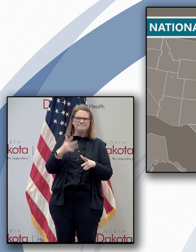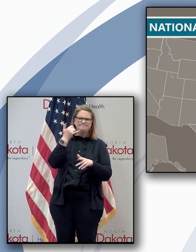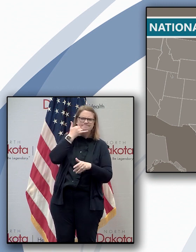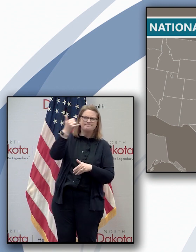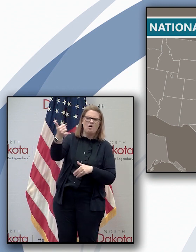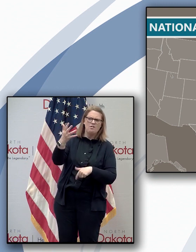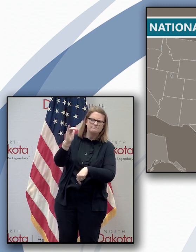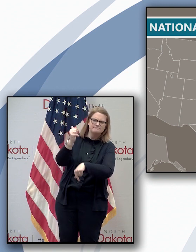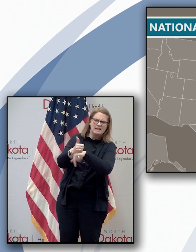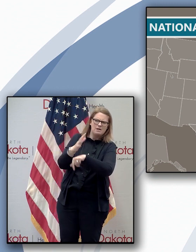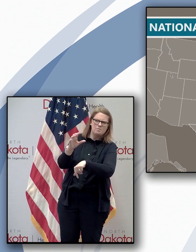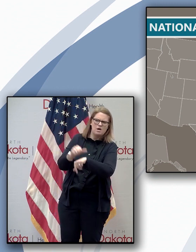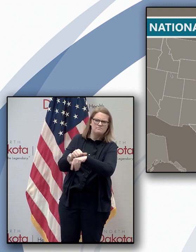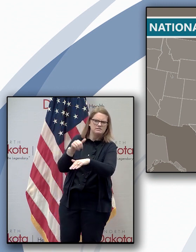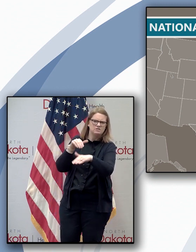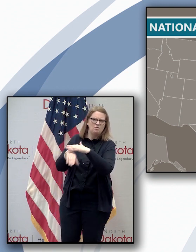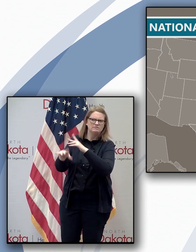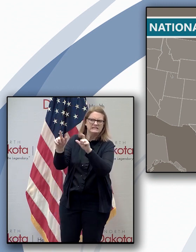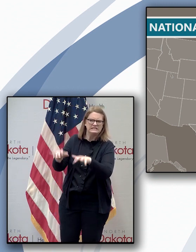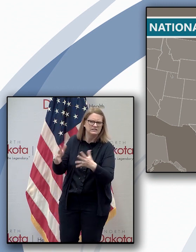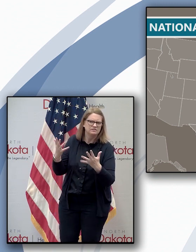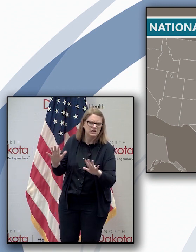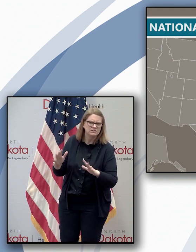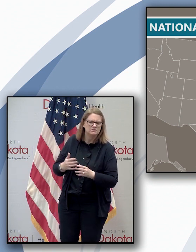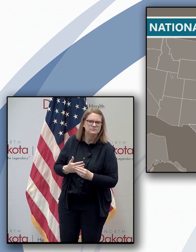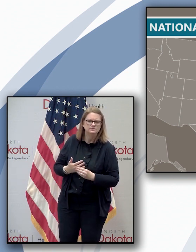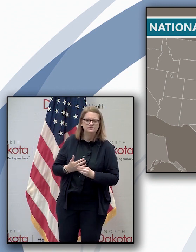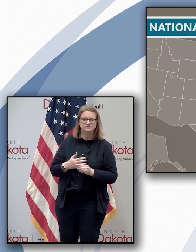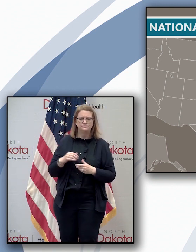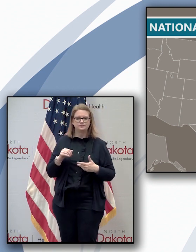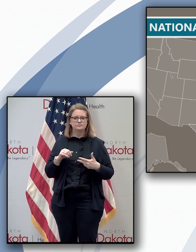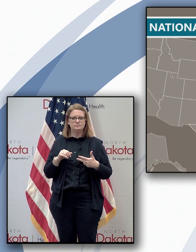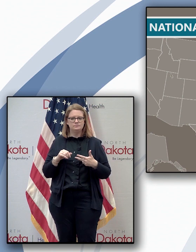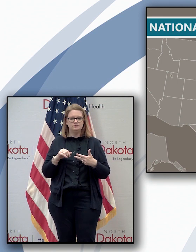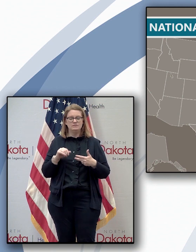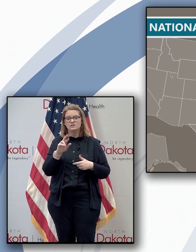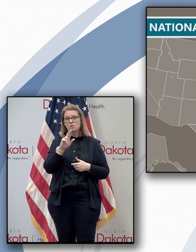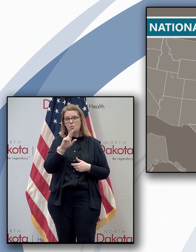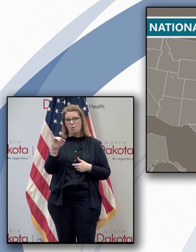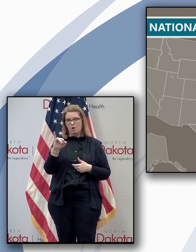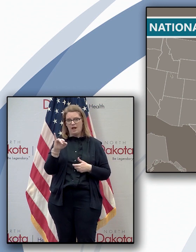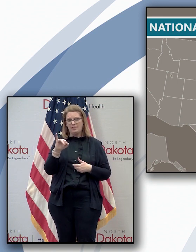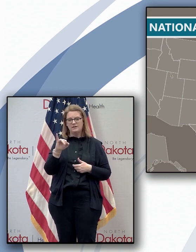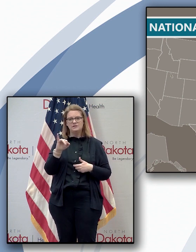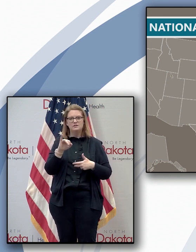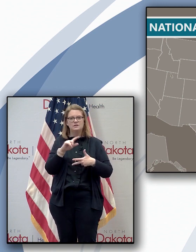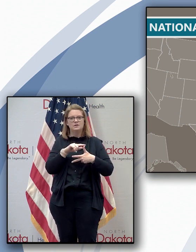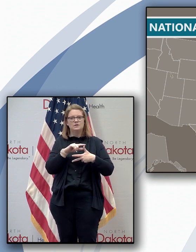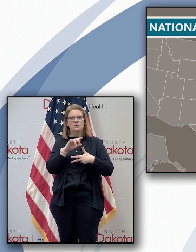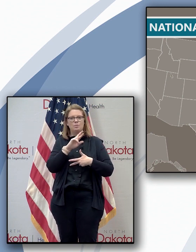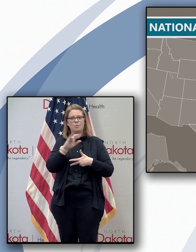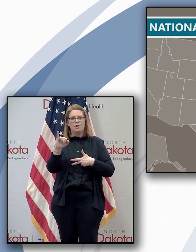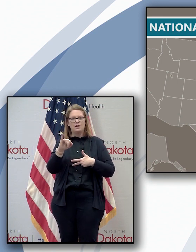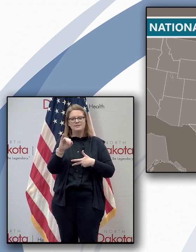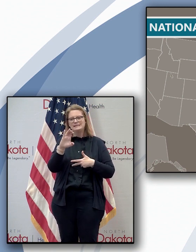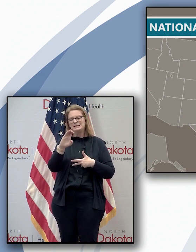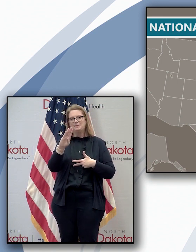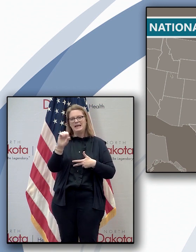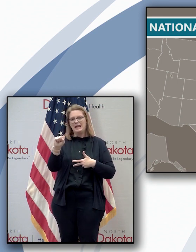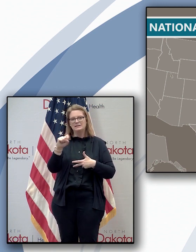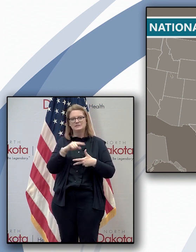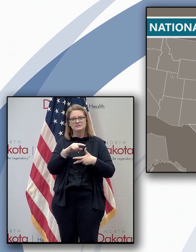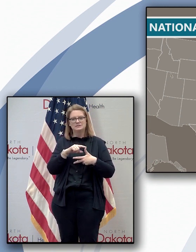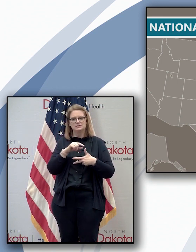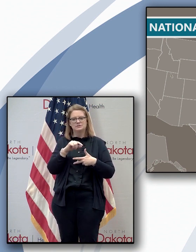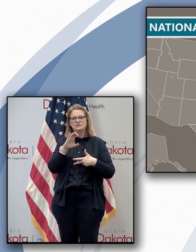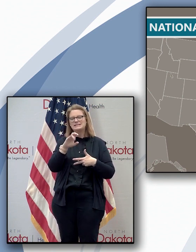and get tested. And so this is Rhode Island, a small state, also the home of corporate headquarters of CVS,